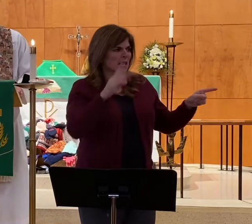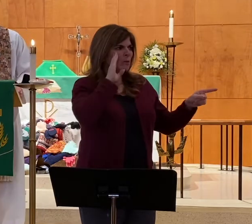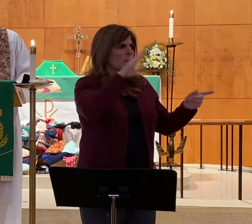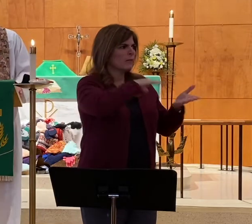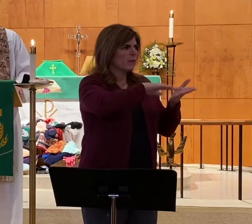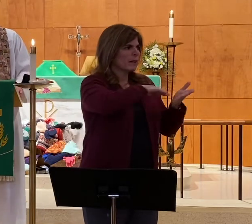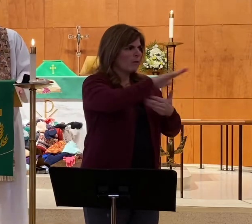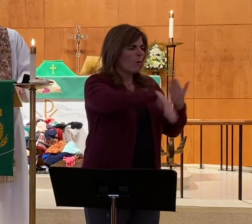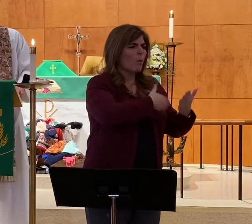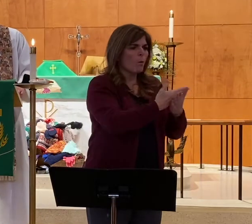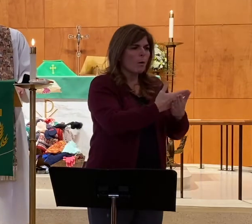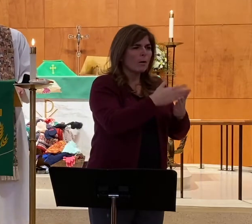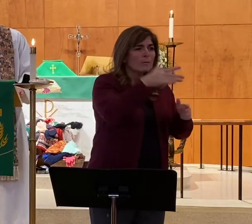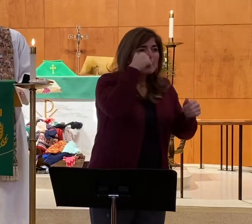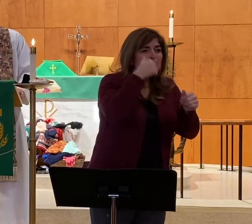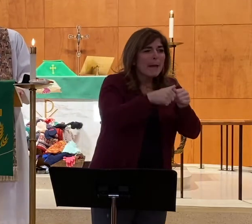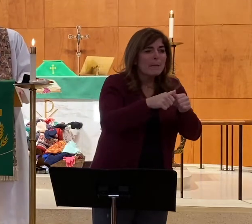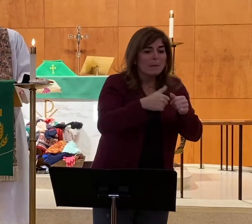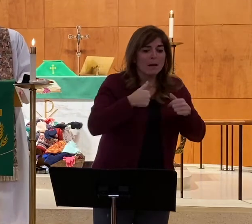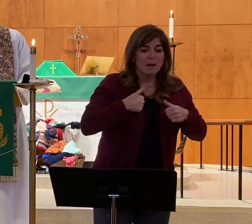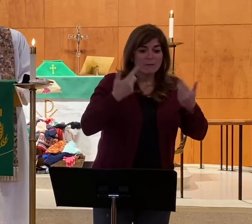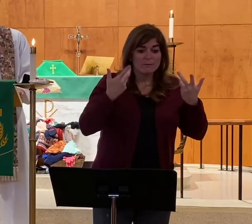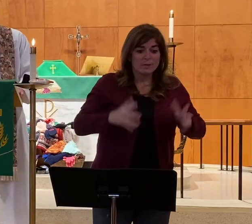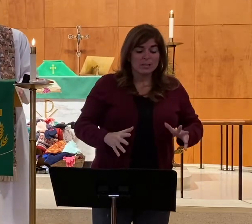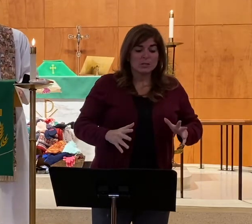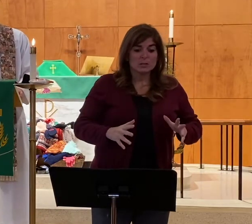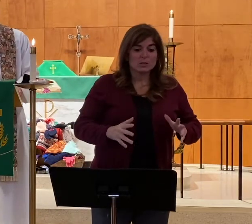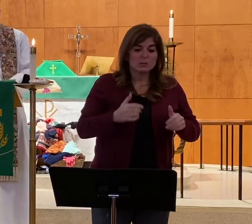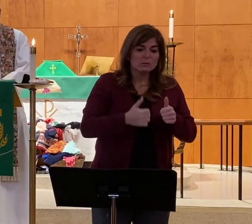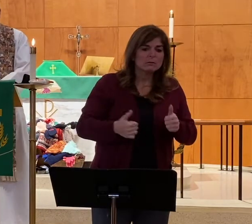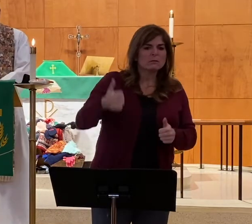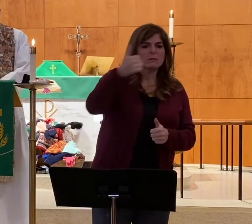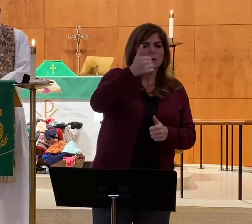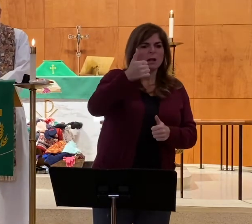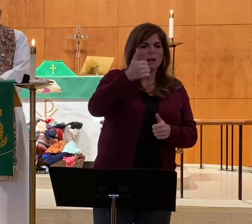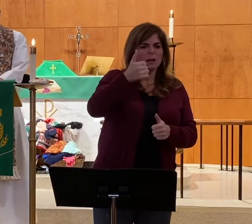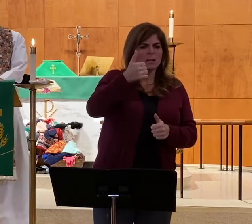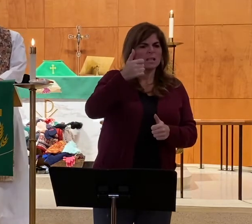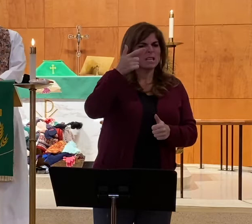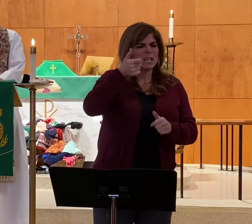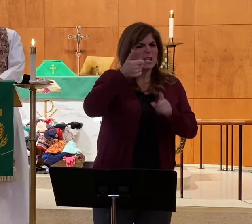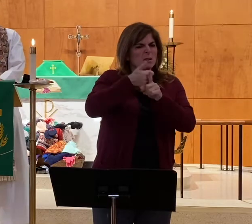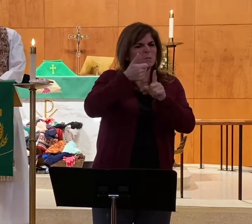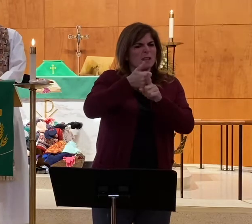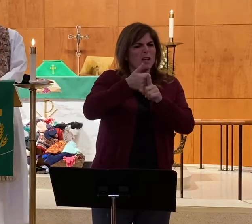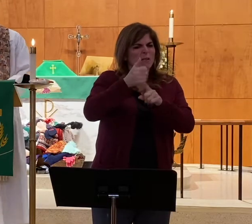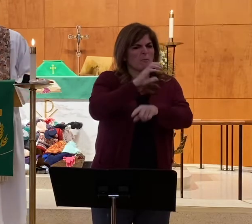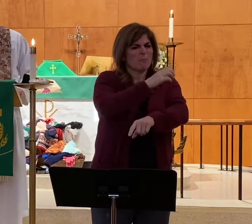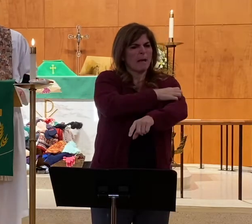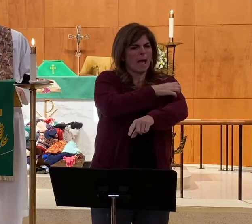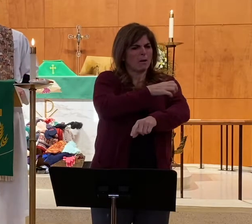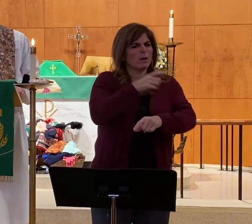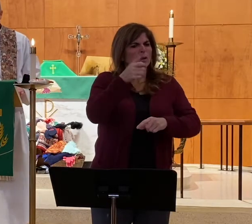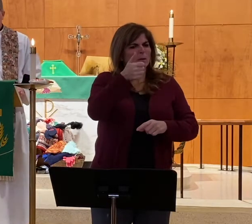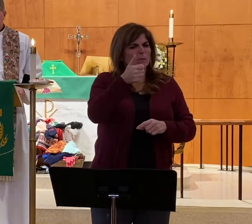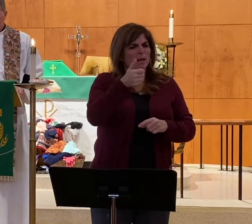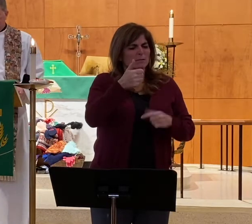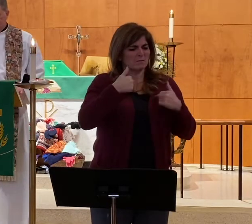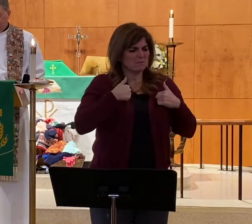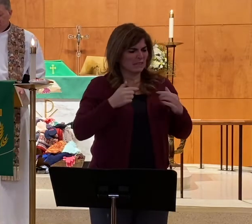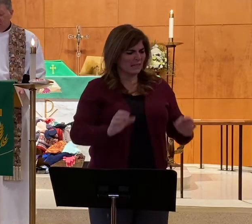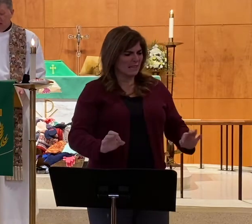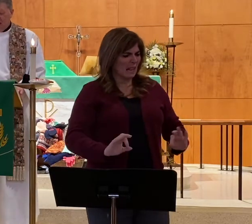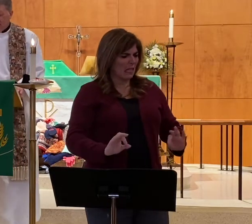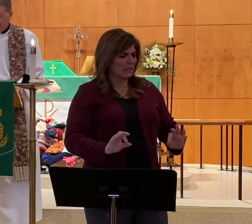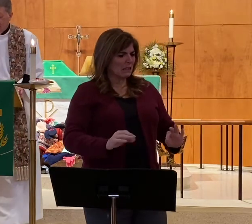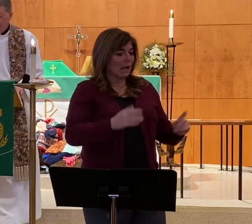of whom I said, 'After me comes a man who ranks ahead of me, because he was before me.' I myself did